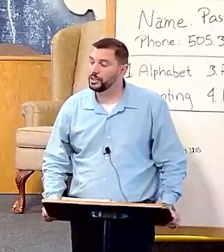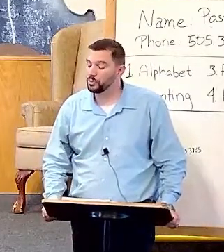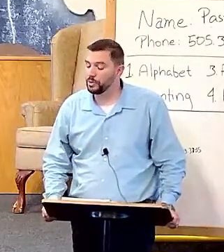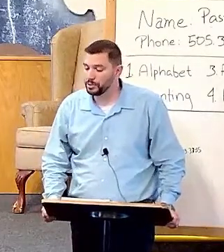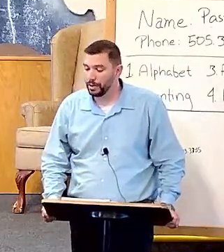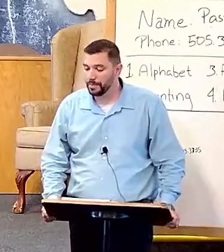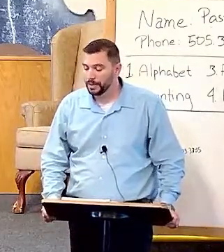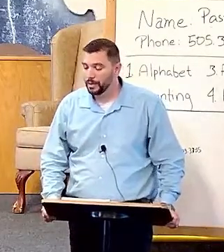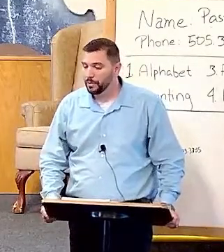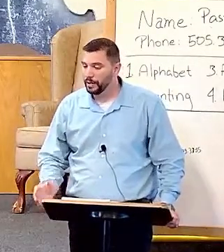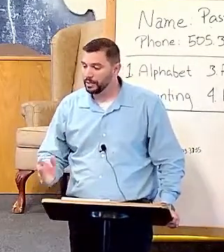as well, in